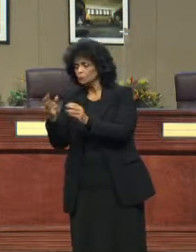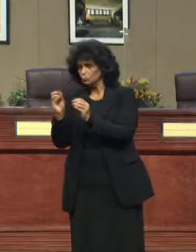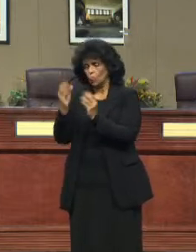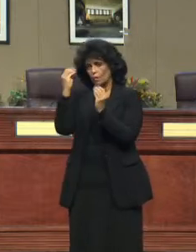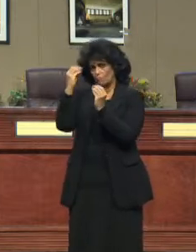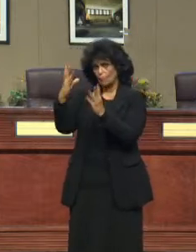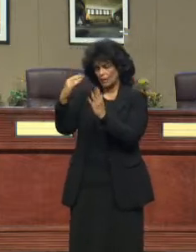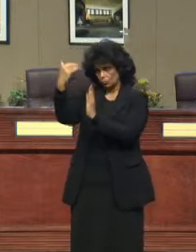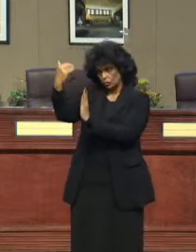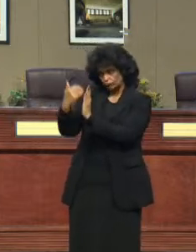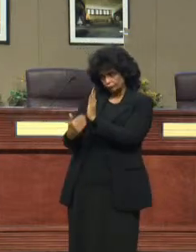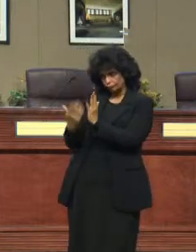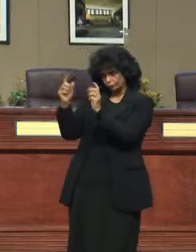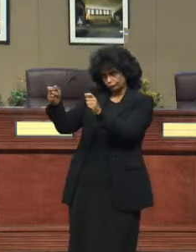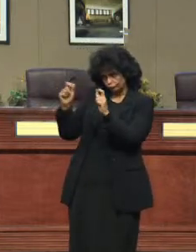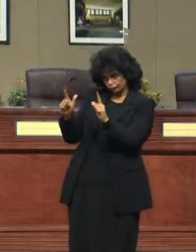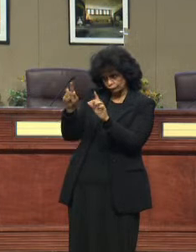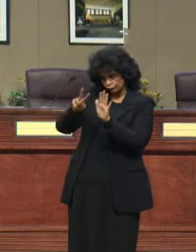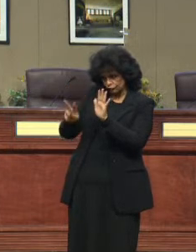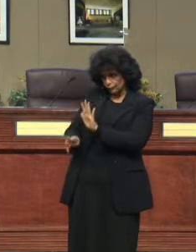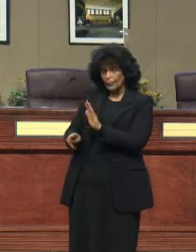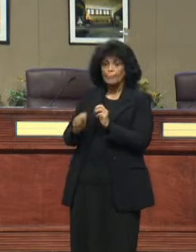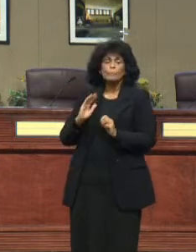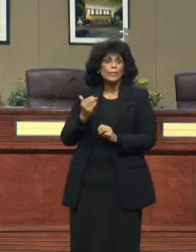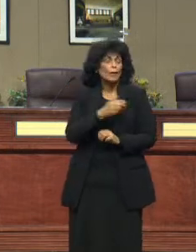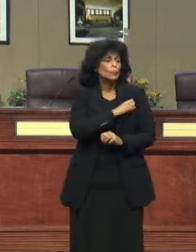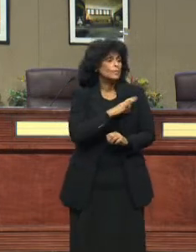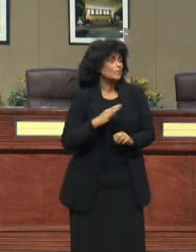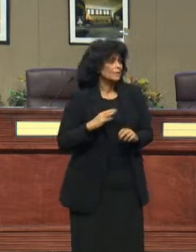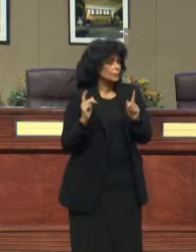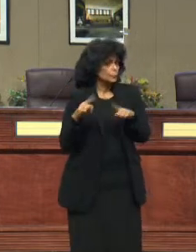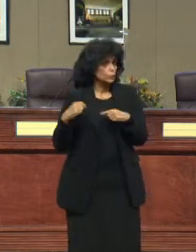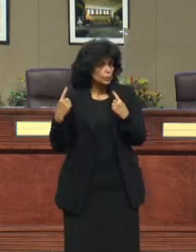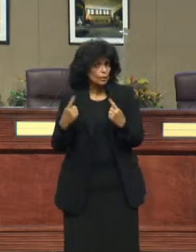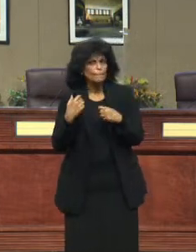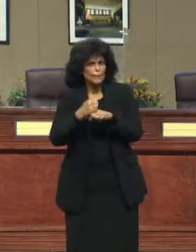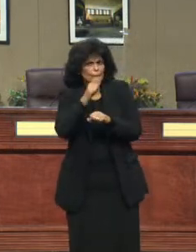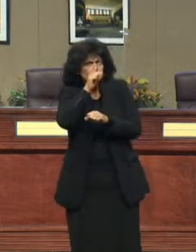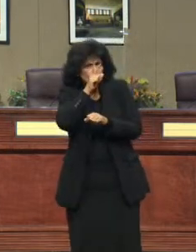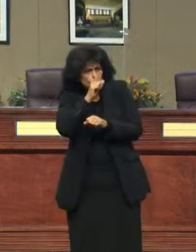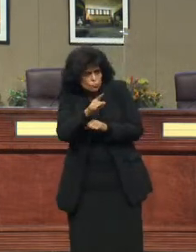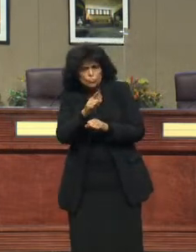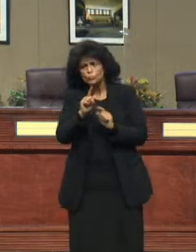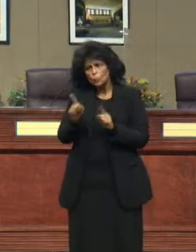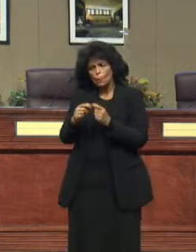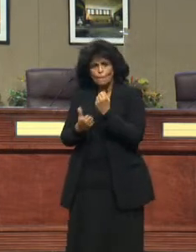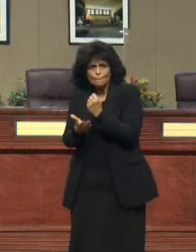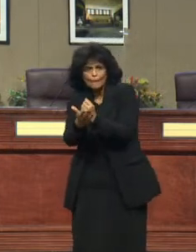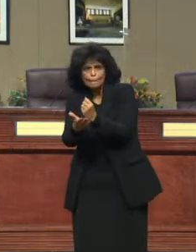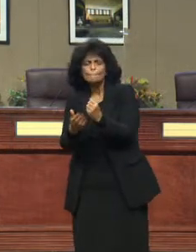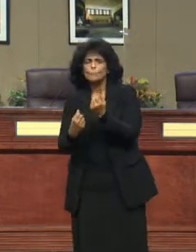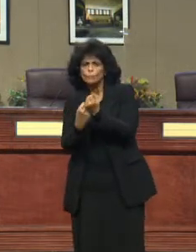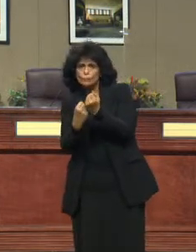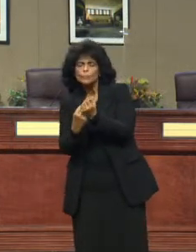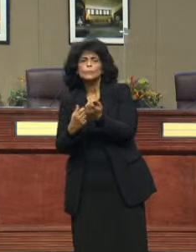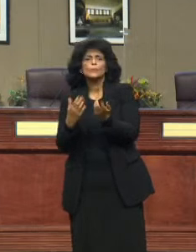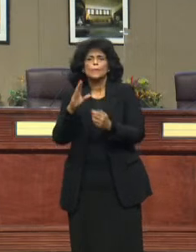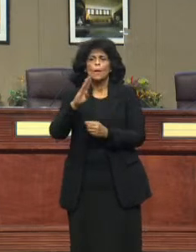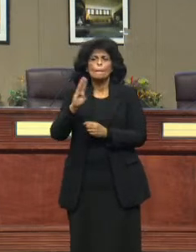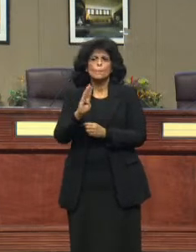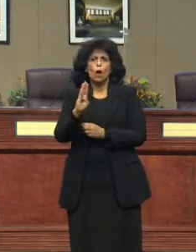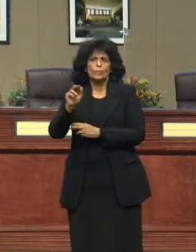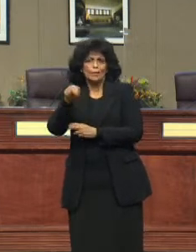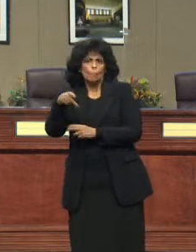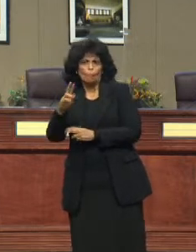staff have been doing a tremendous job of staffing the free testing sites at Barnett Park and assisting the